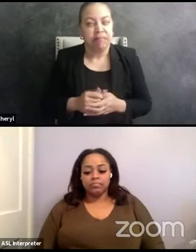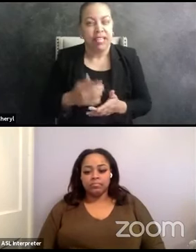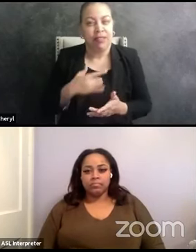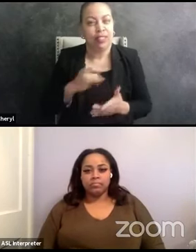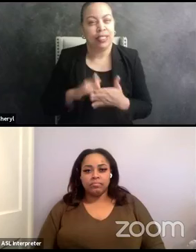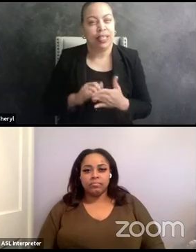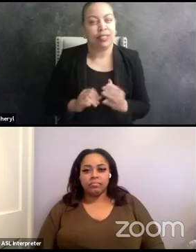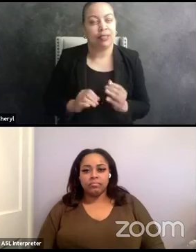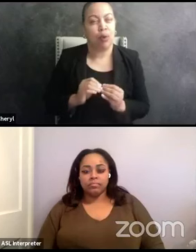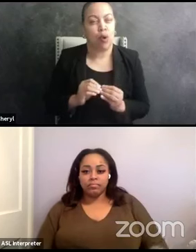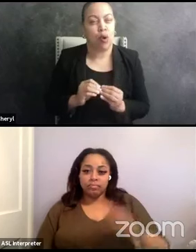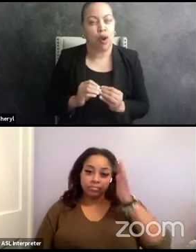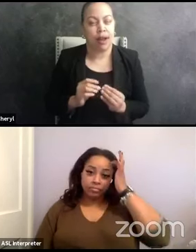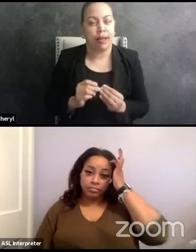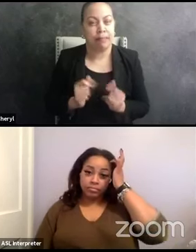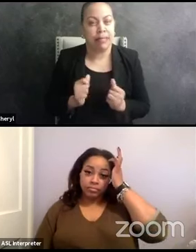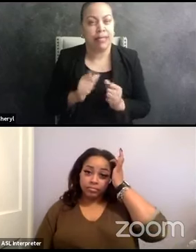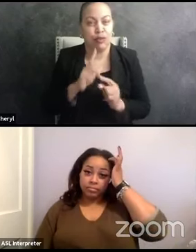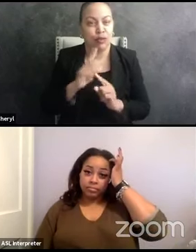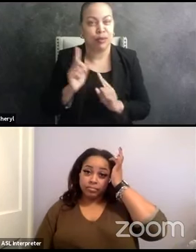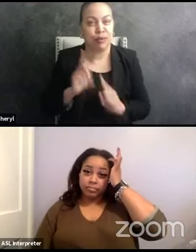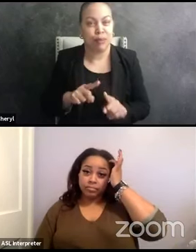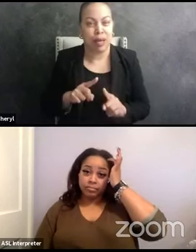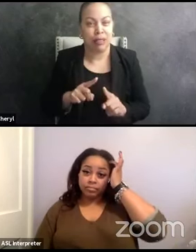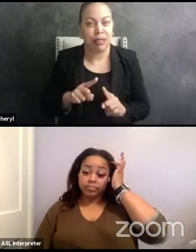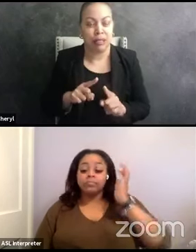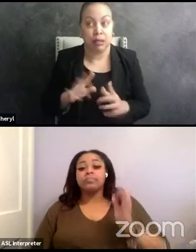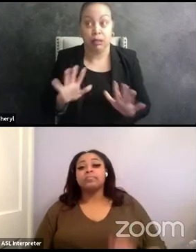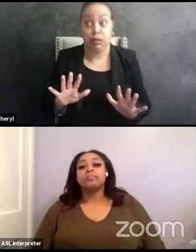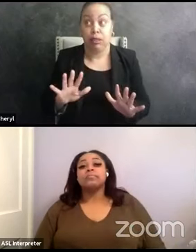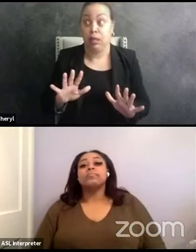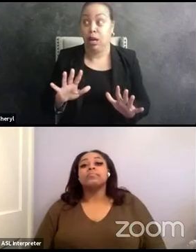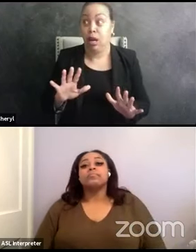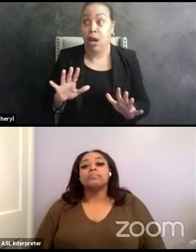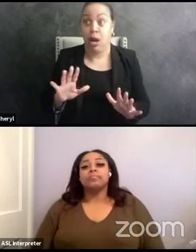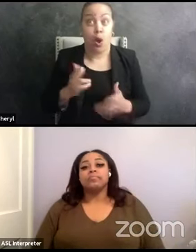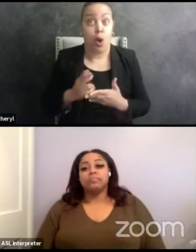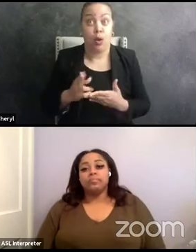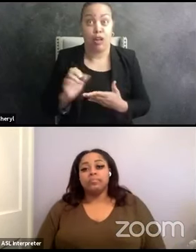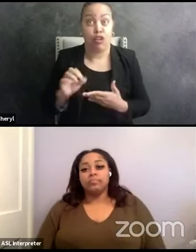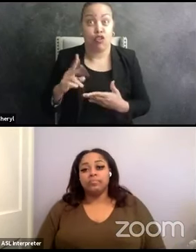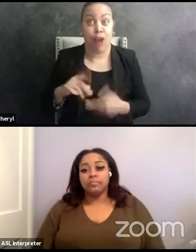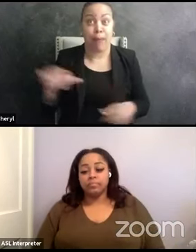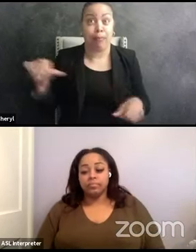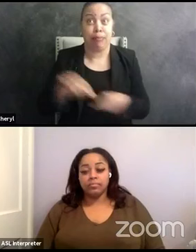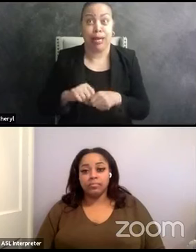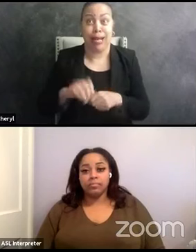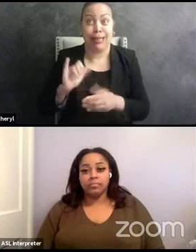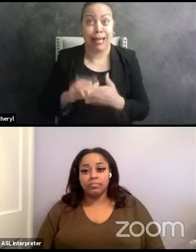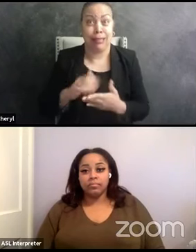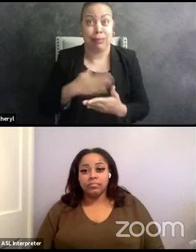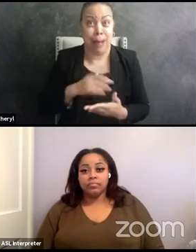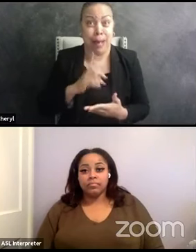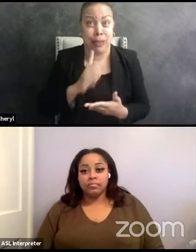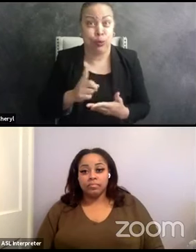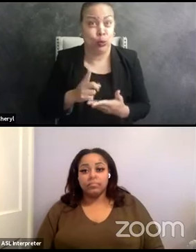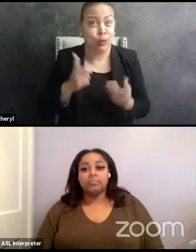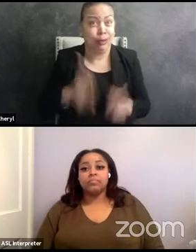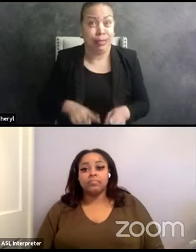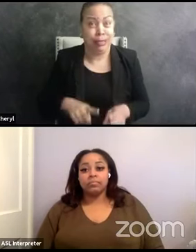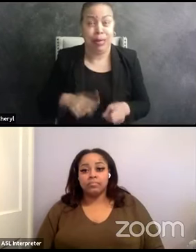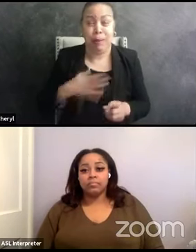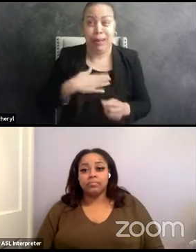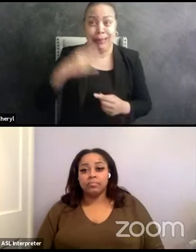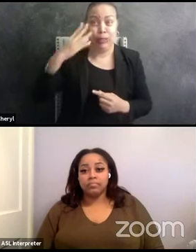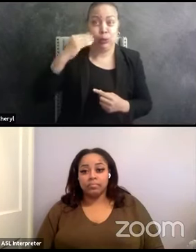immediate response is, holy crap, this is my truth, like this is my life, and I didn't recognize that it was part of a bigger picture. I